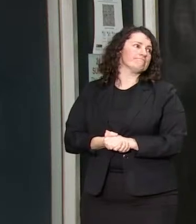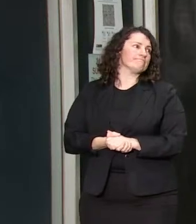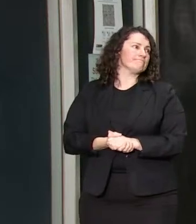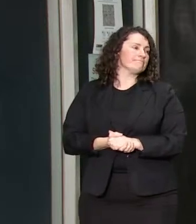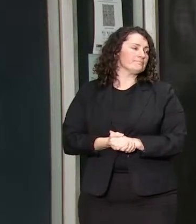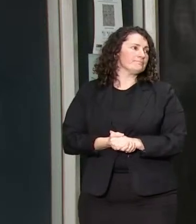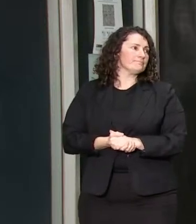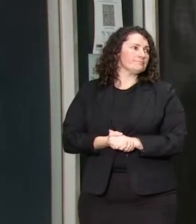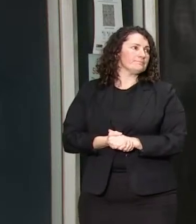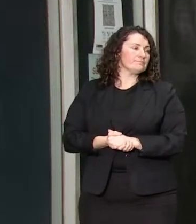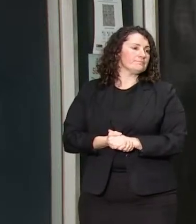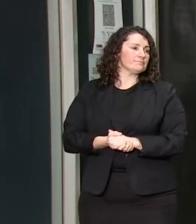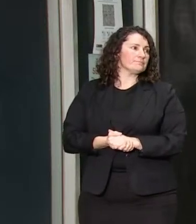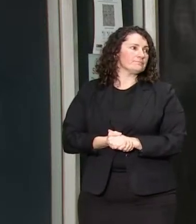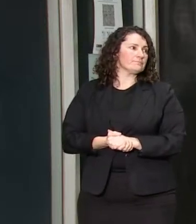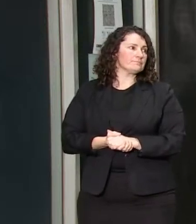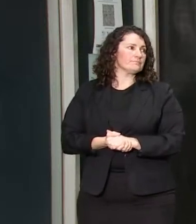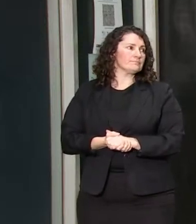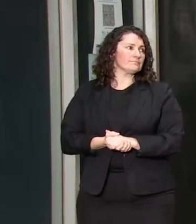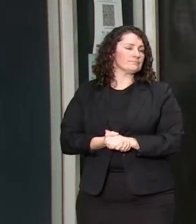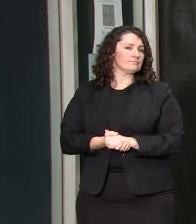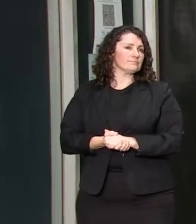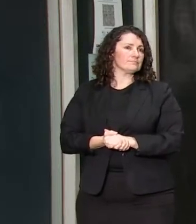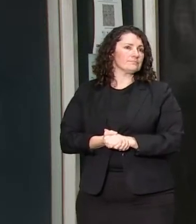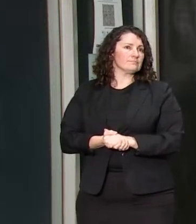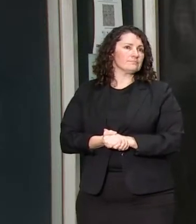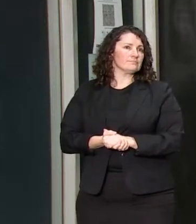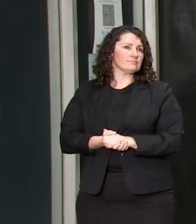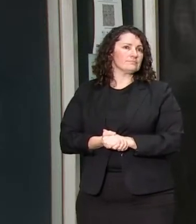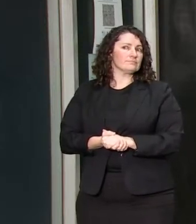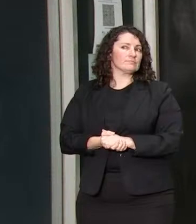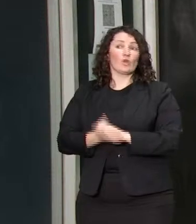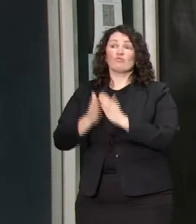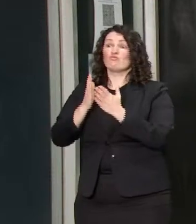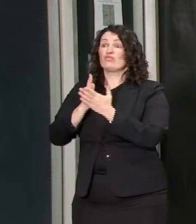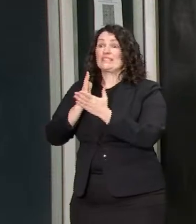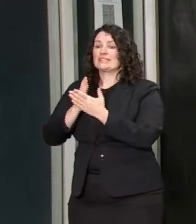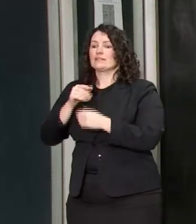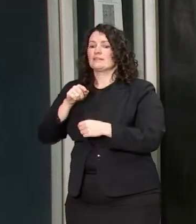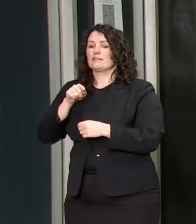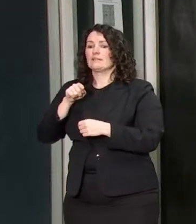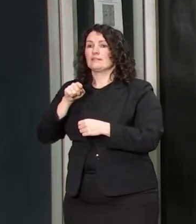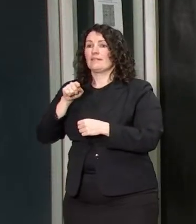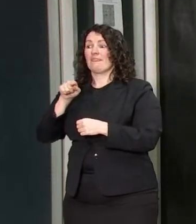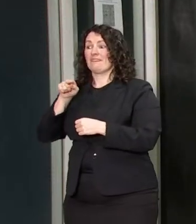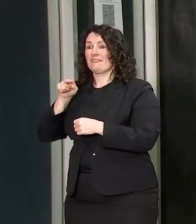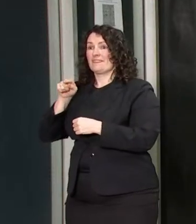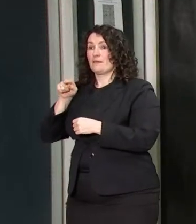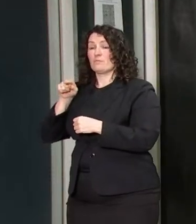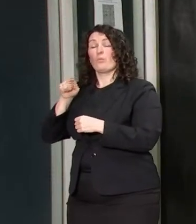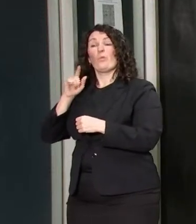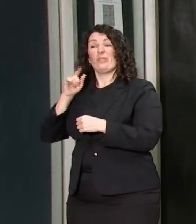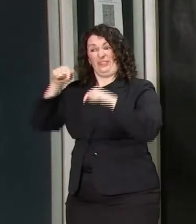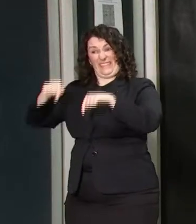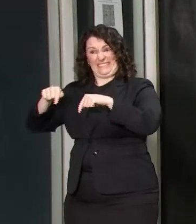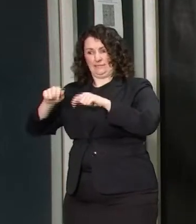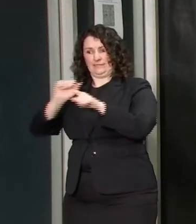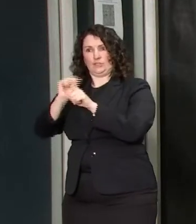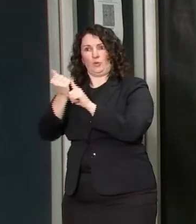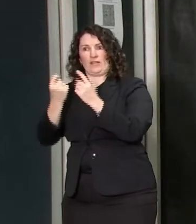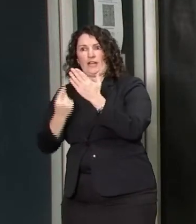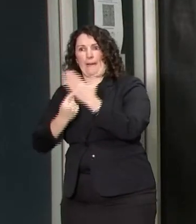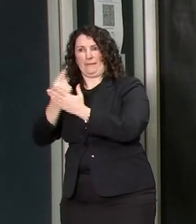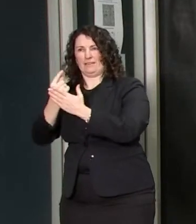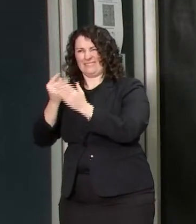happened at a point where the first case identified, there were already 4 generations of transmission that occurred. There were already a couple